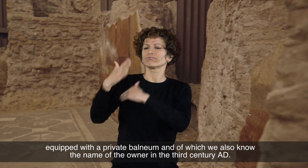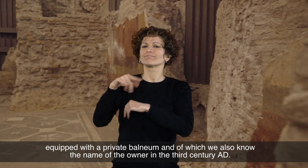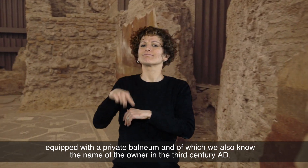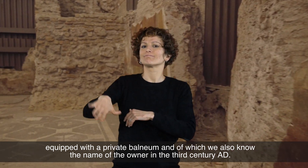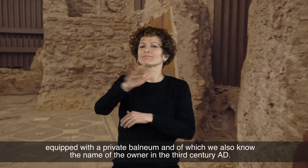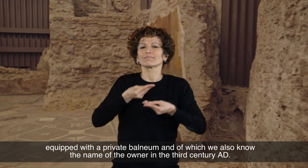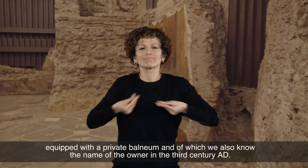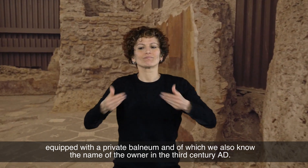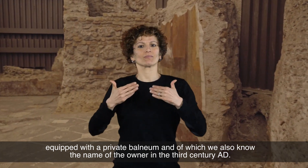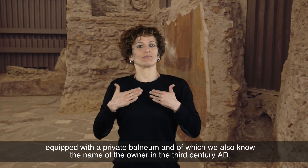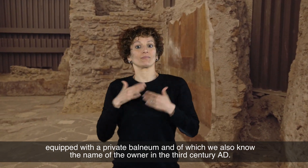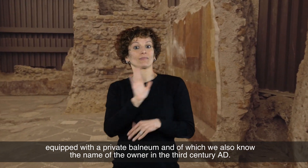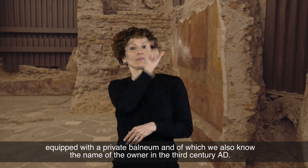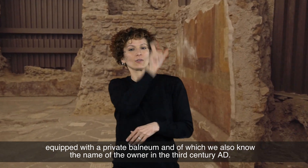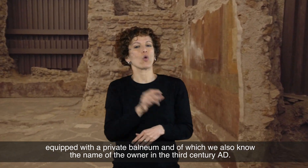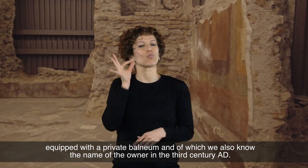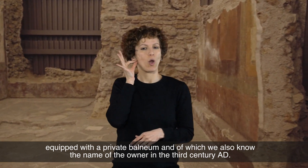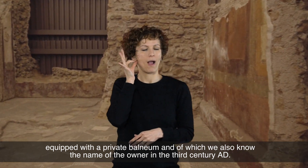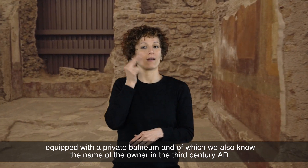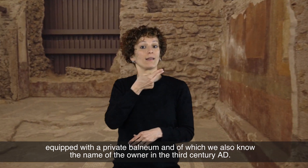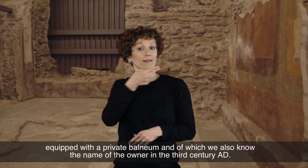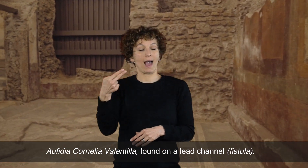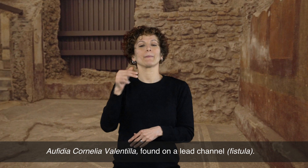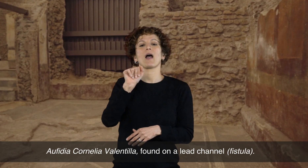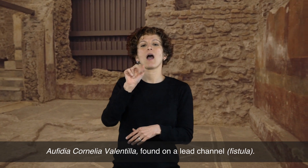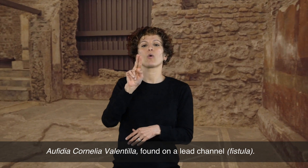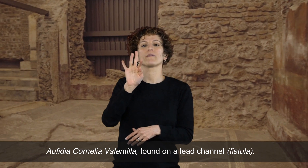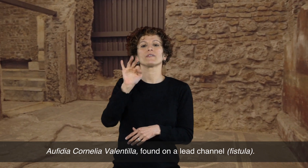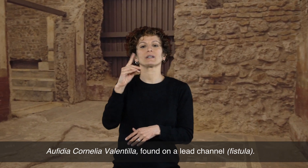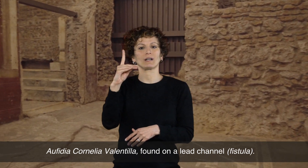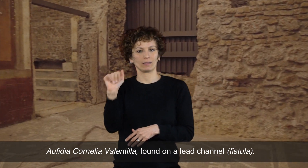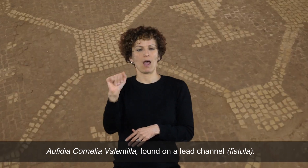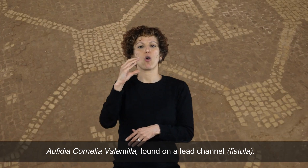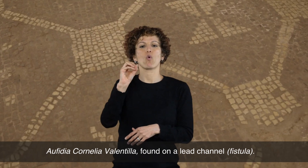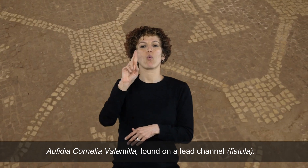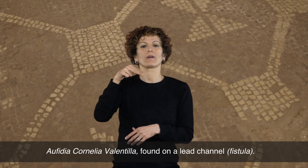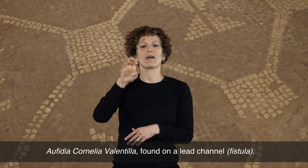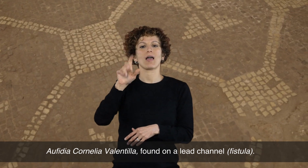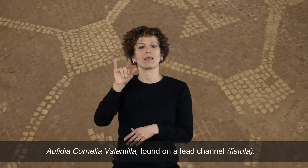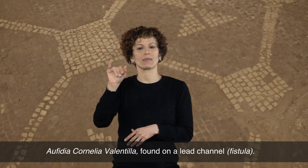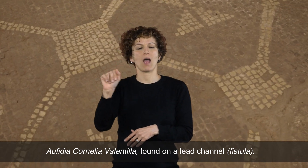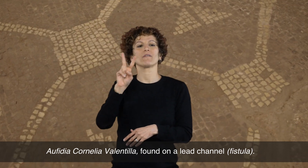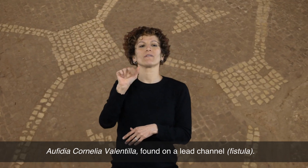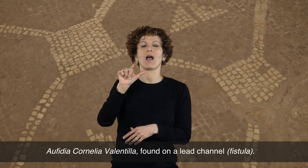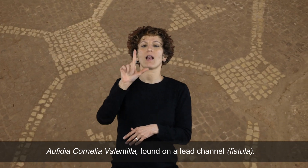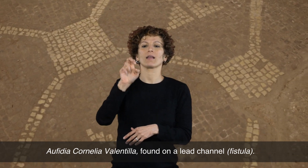owner in the 3rd century AD, Aufidia Cornelia Valentilla, found on Analyte